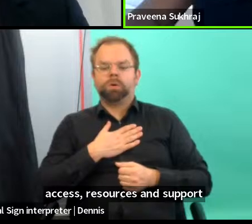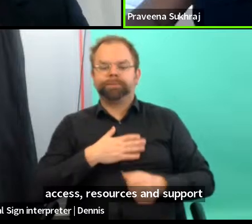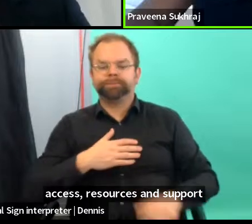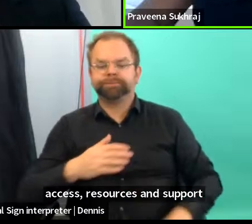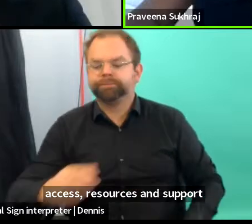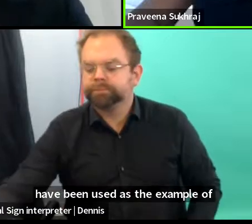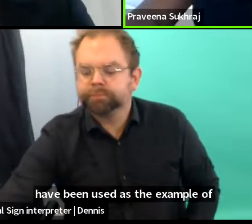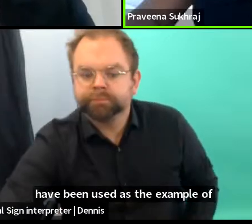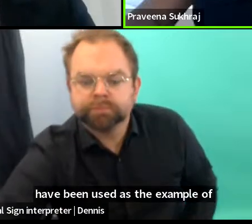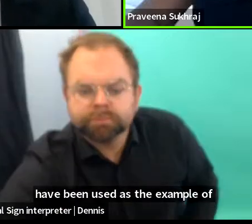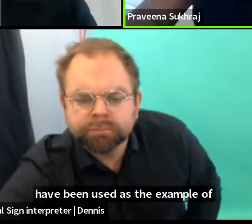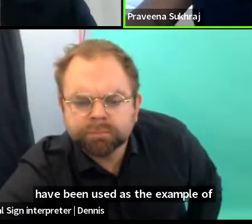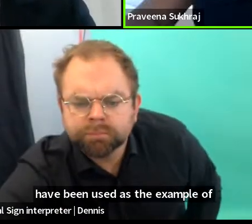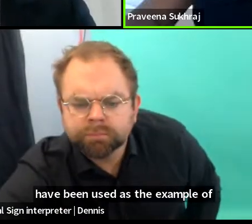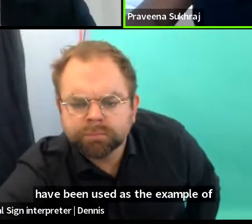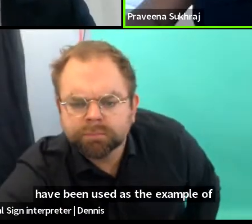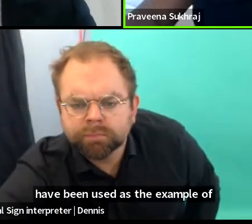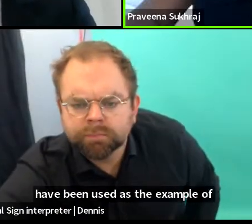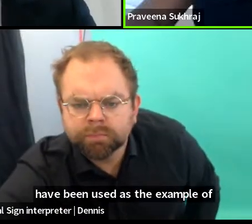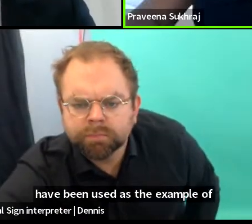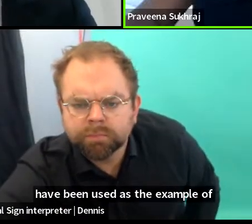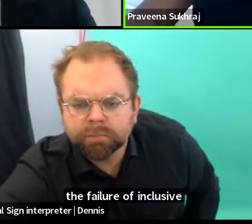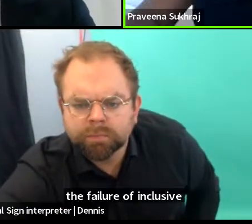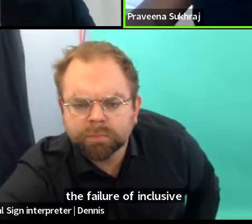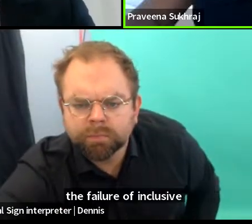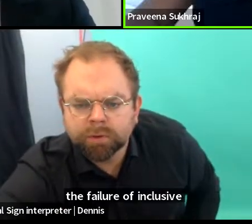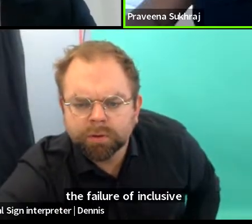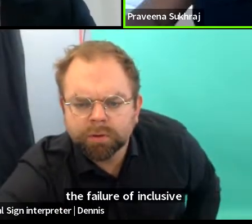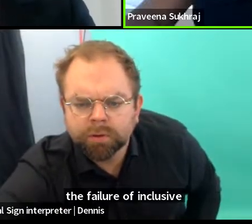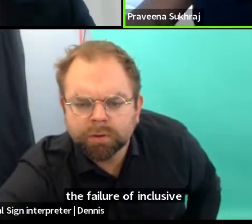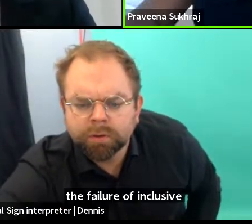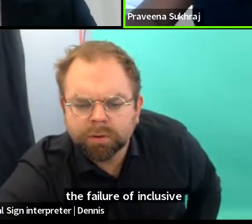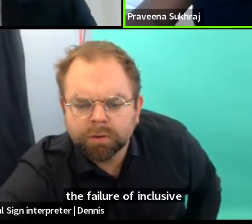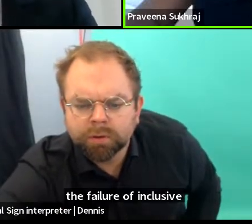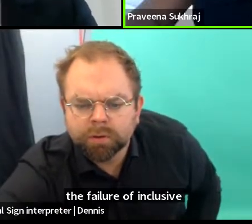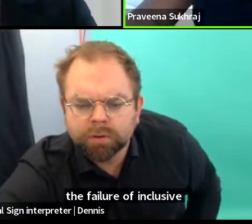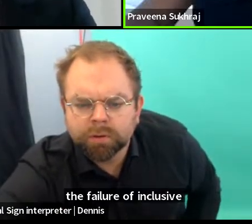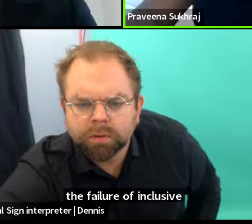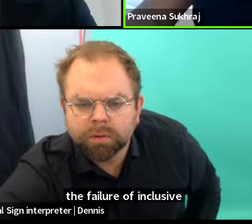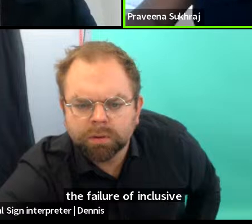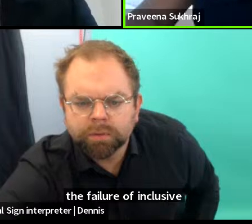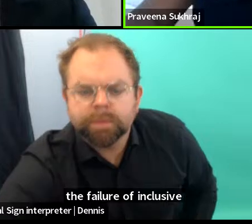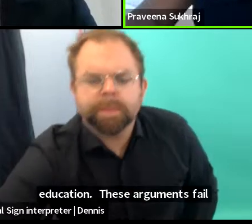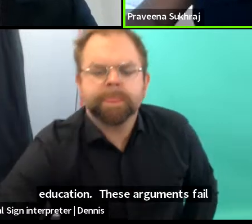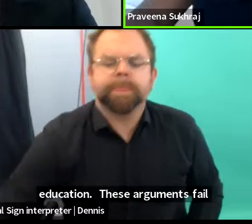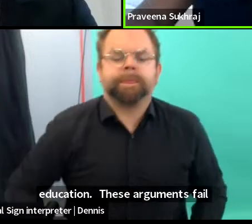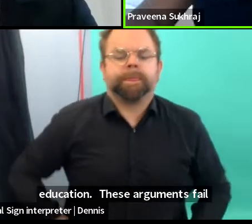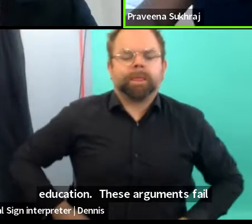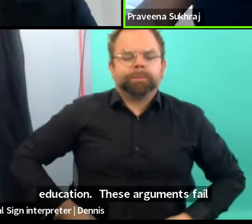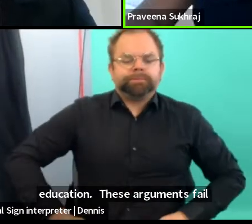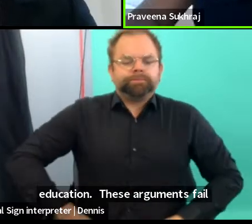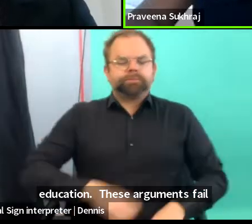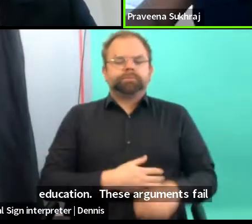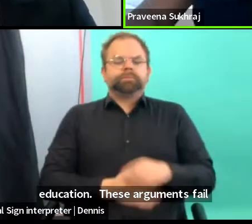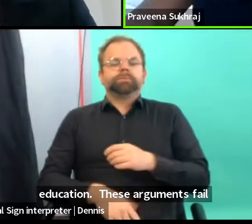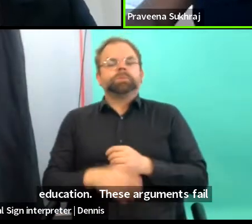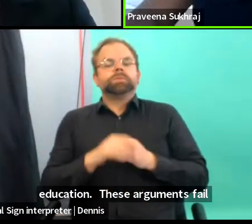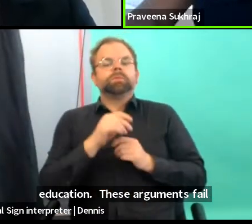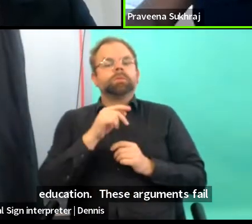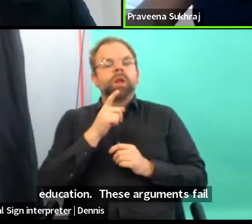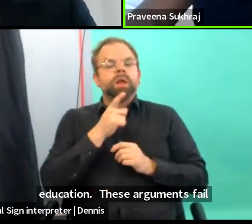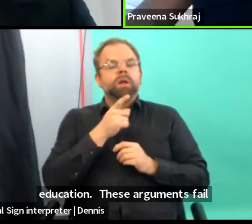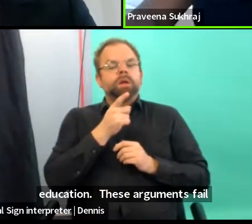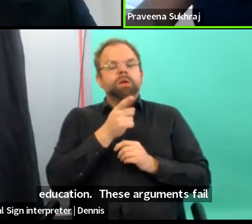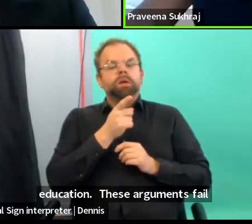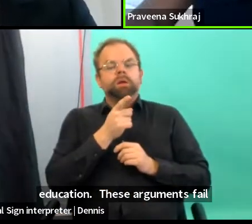of inclusive education. These arguments fail to acknowledge that a fully inclusive